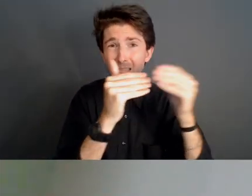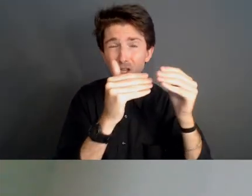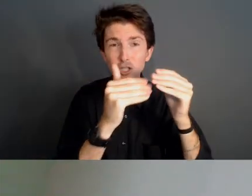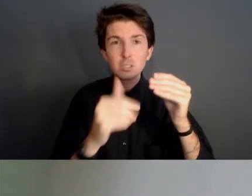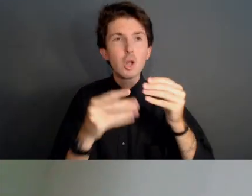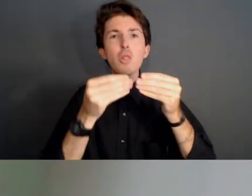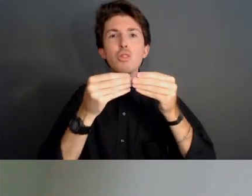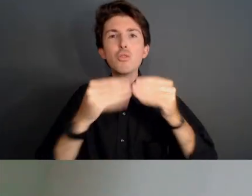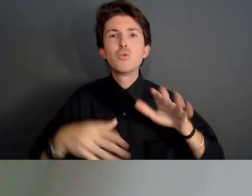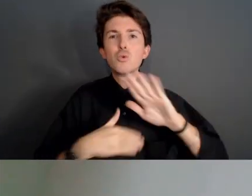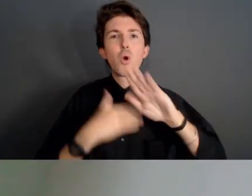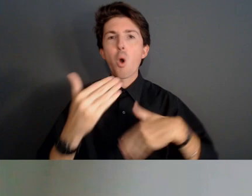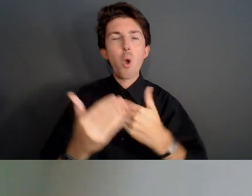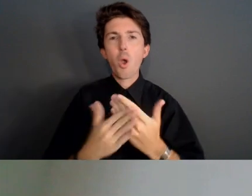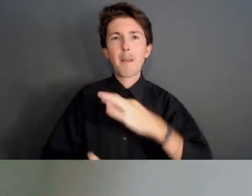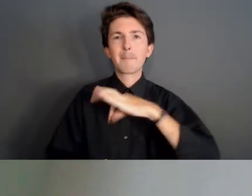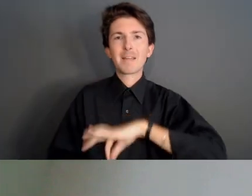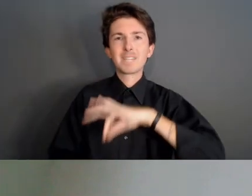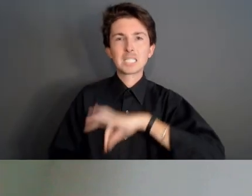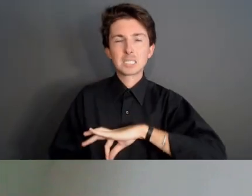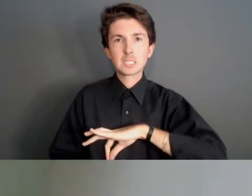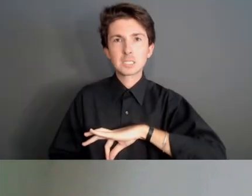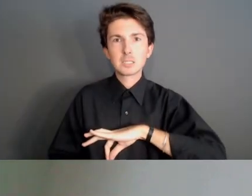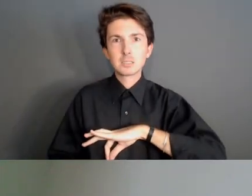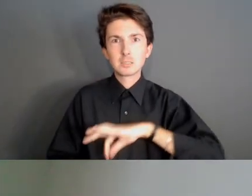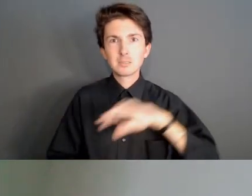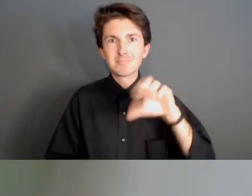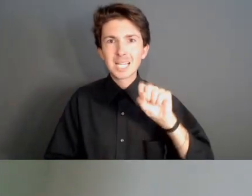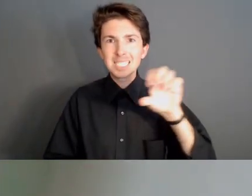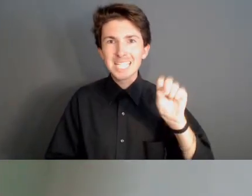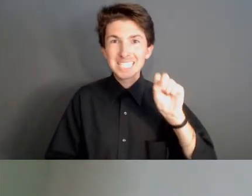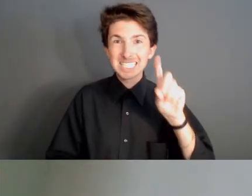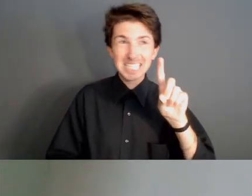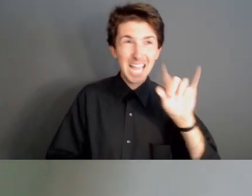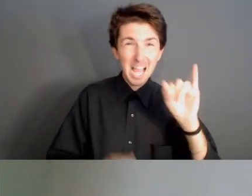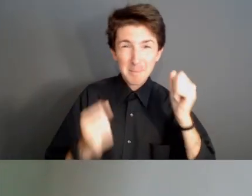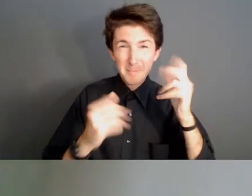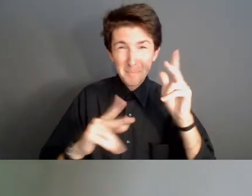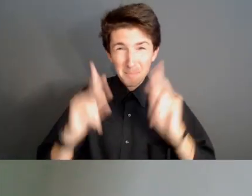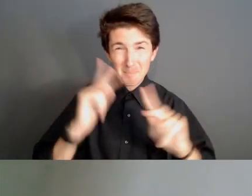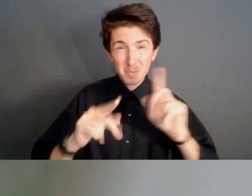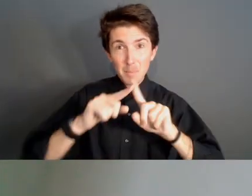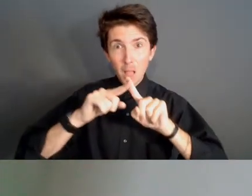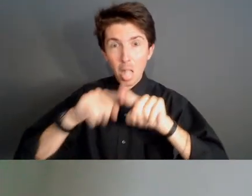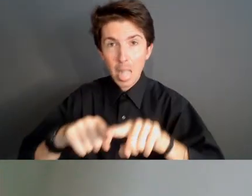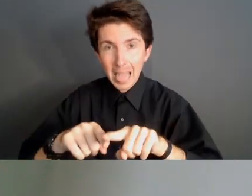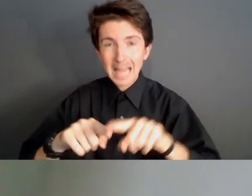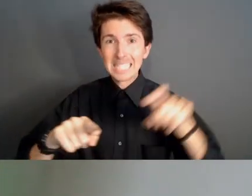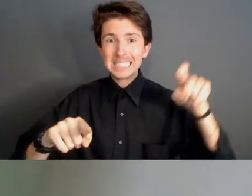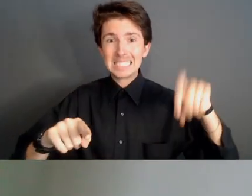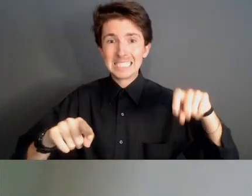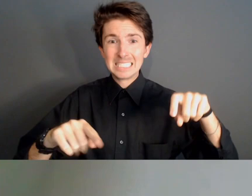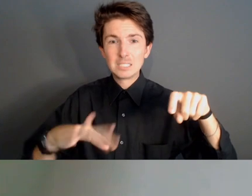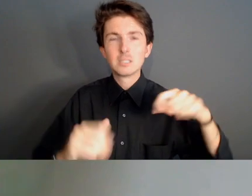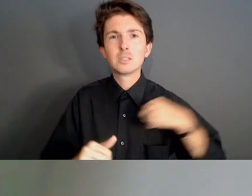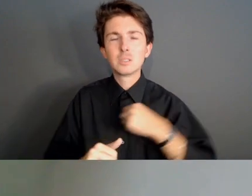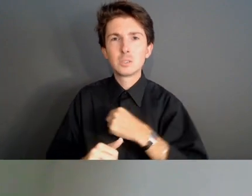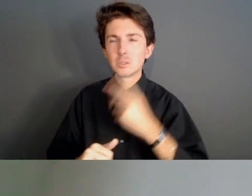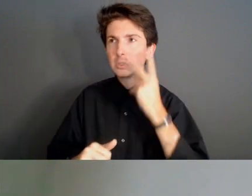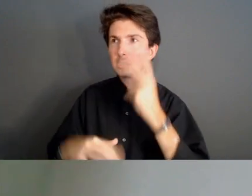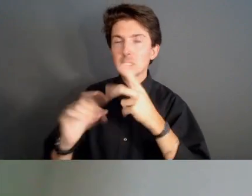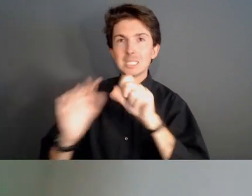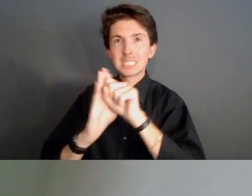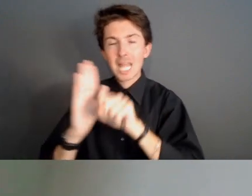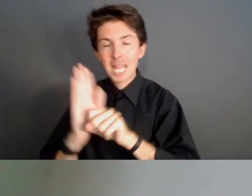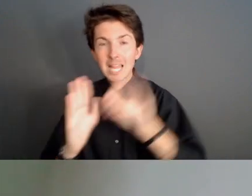their SSDI benefits. On top of that, we must end all earnings and asset limits in all state and federal public benefit